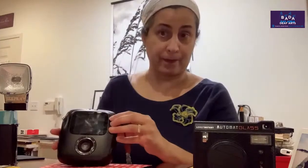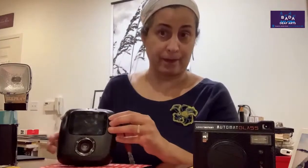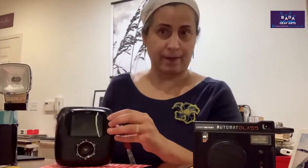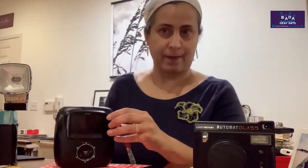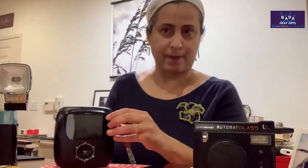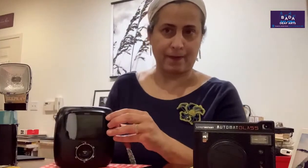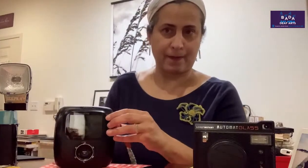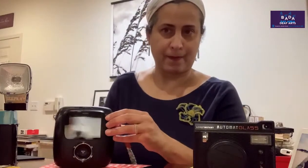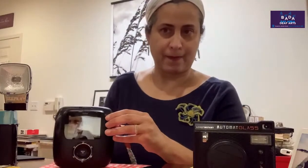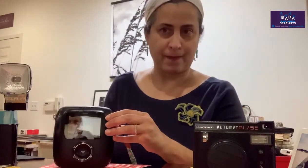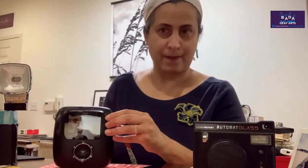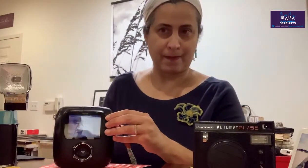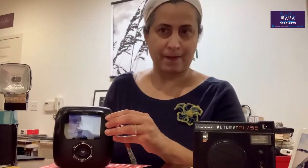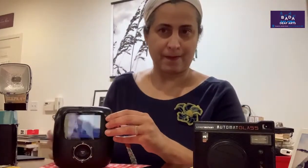This is what it looks like on the back.